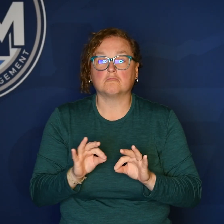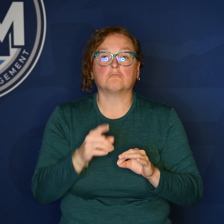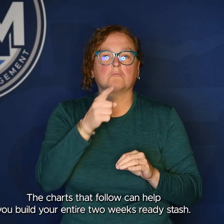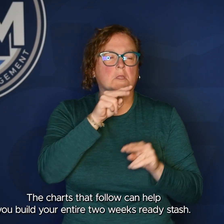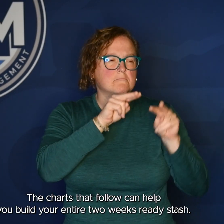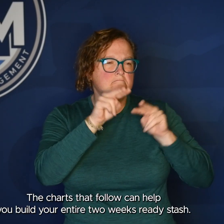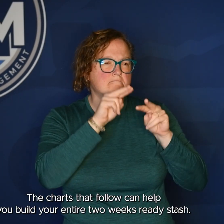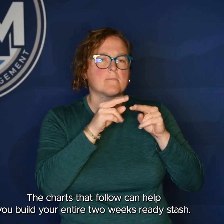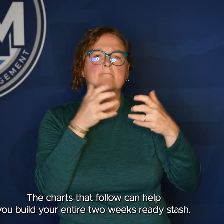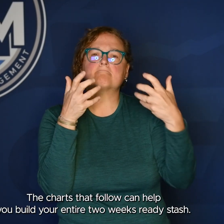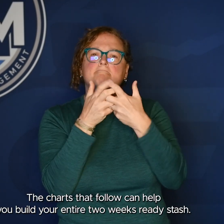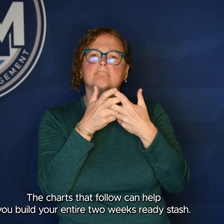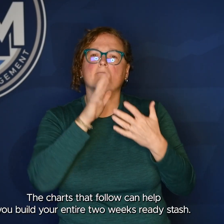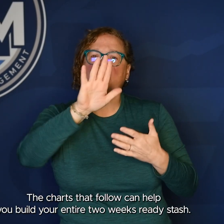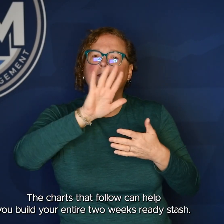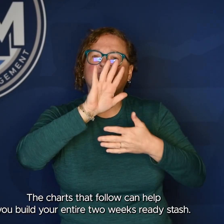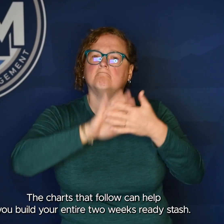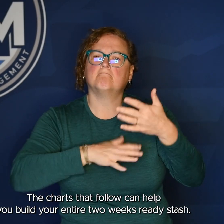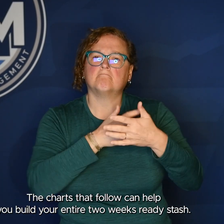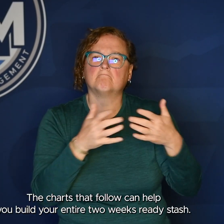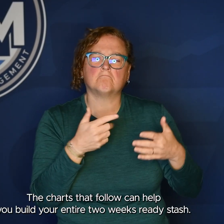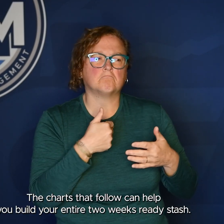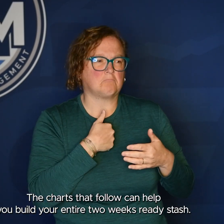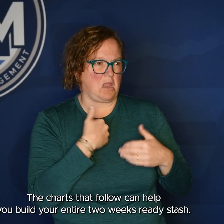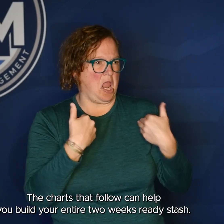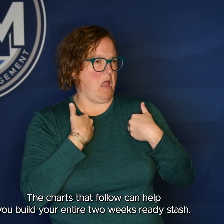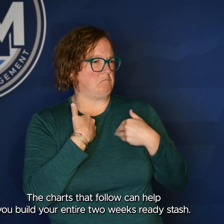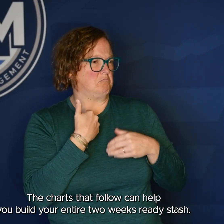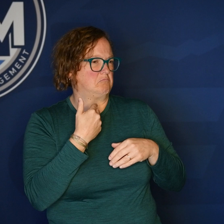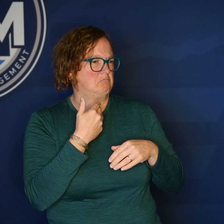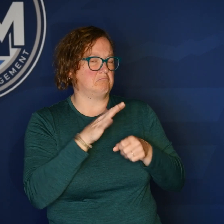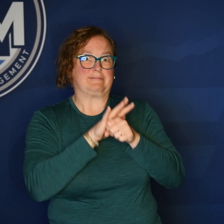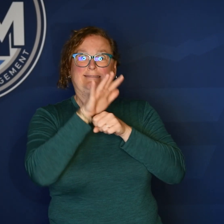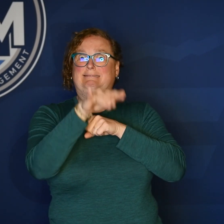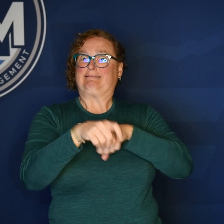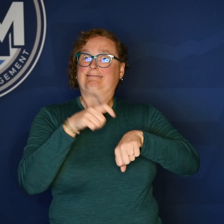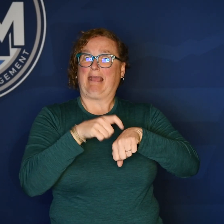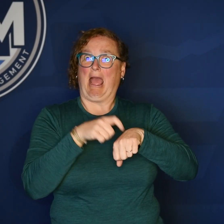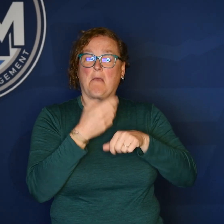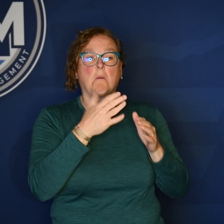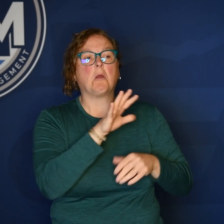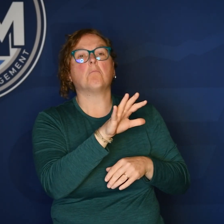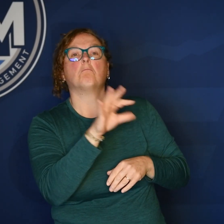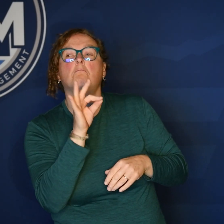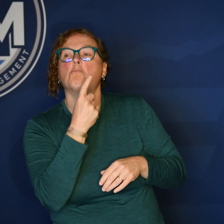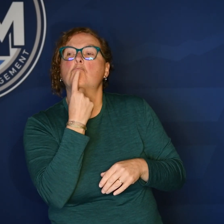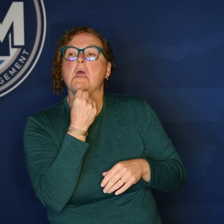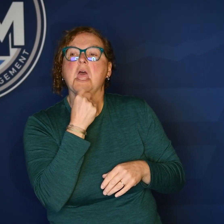The charts that follow can help you build your entire 2 weeks ready stash.